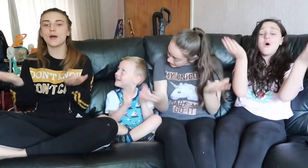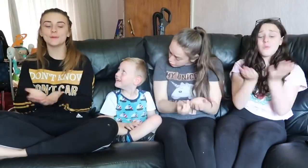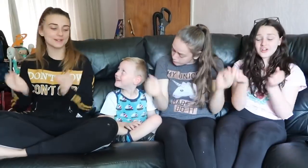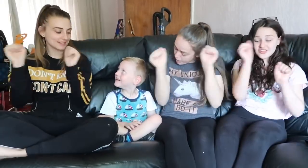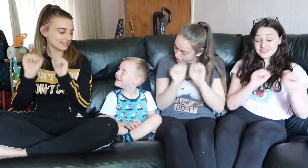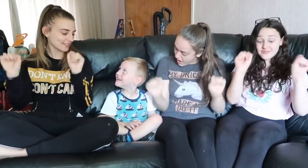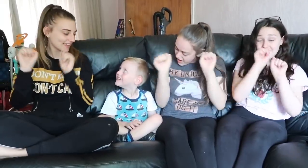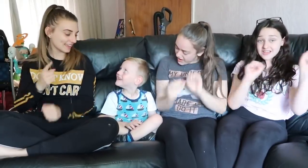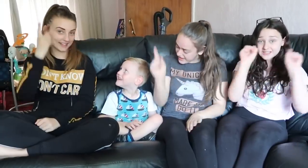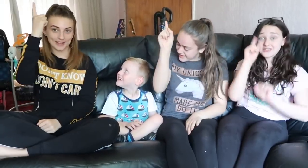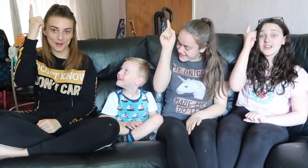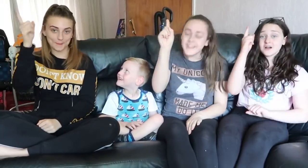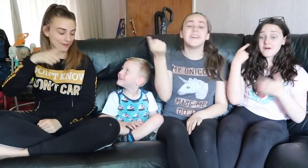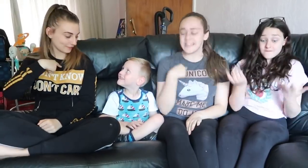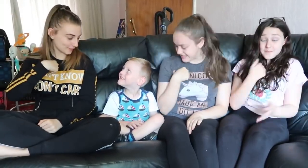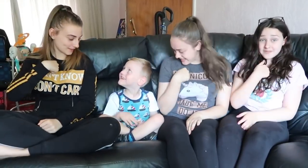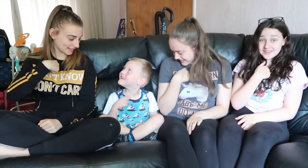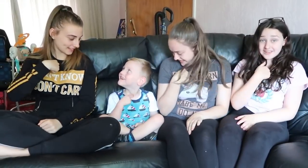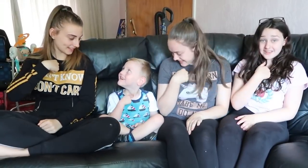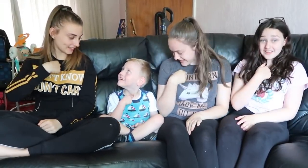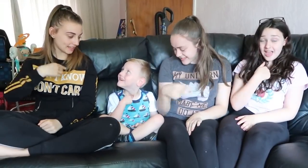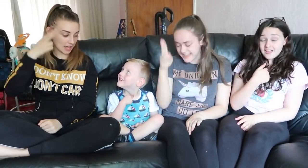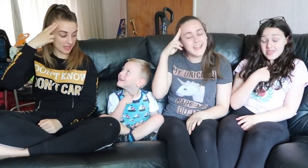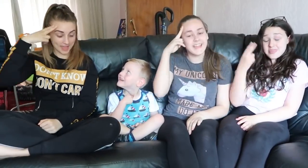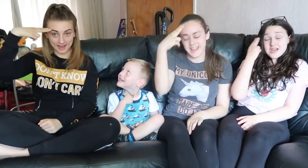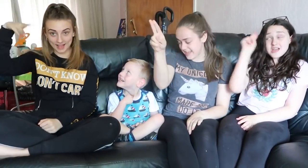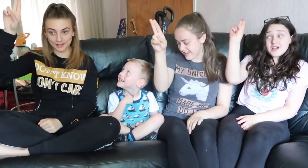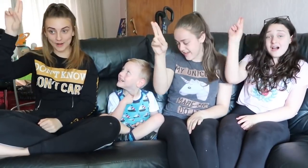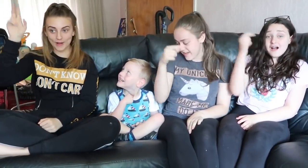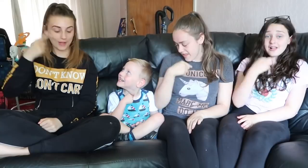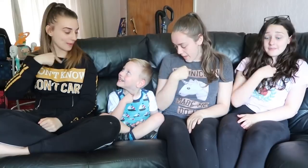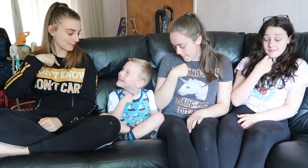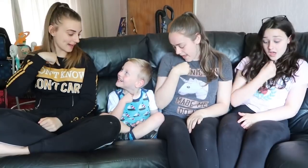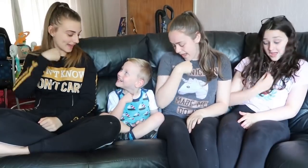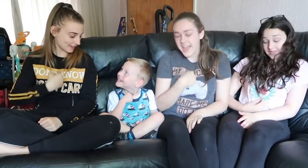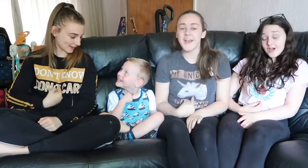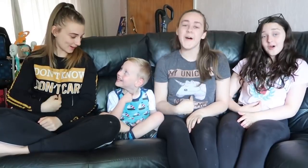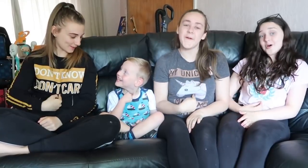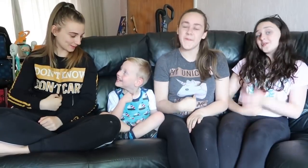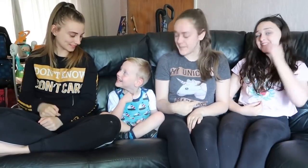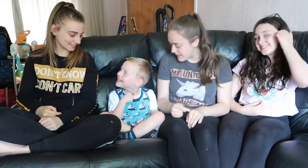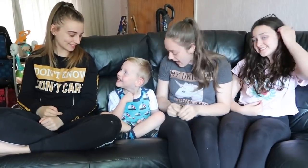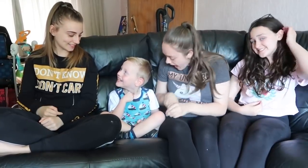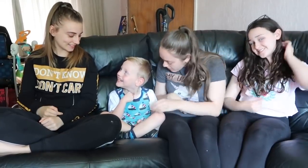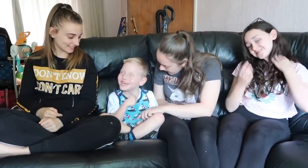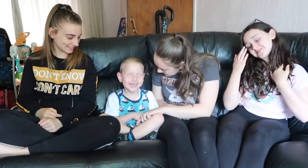The world is waiting up for me That I caught my own Okay